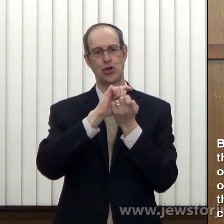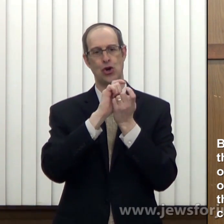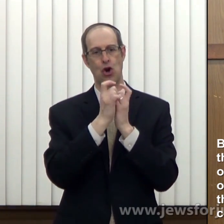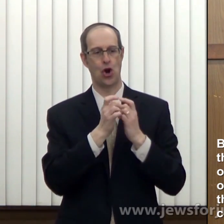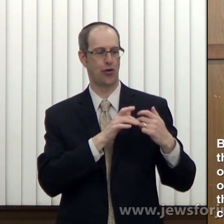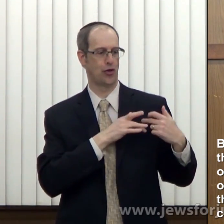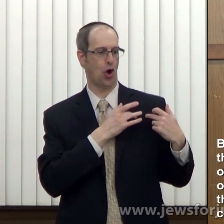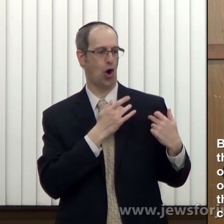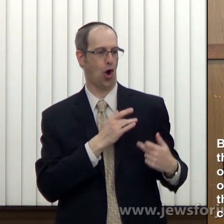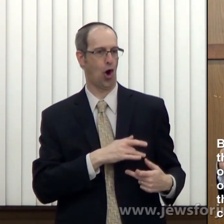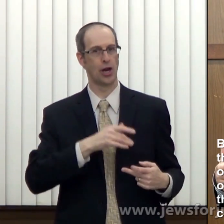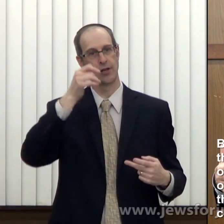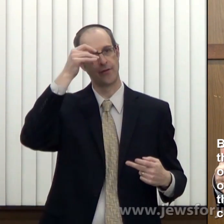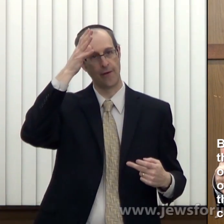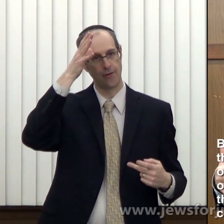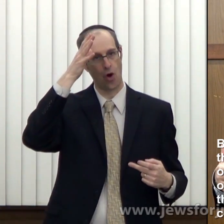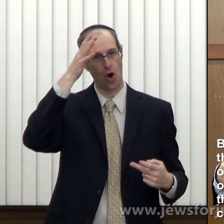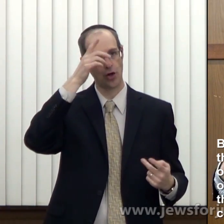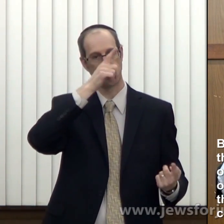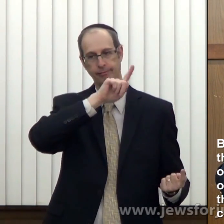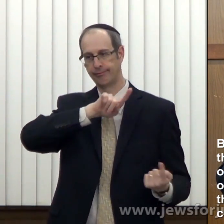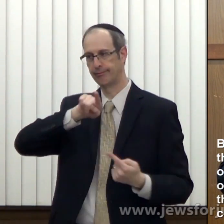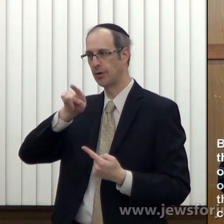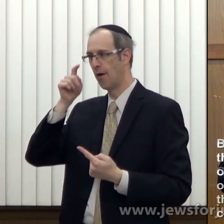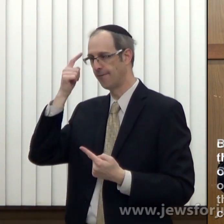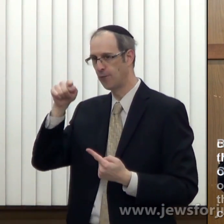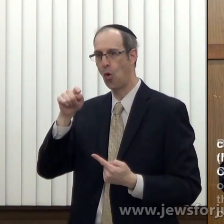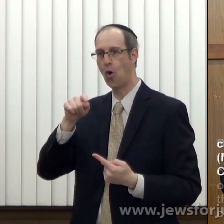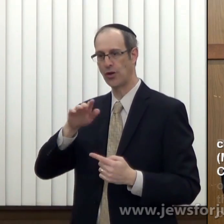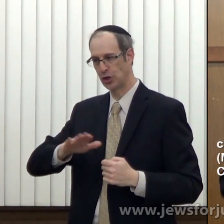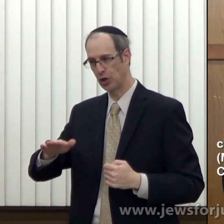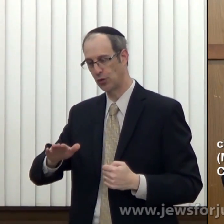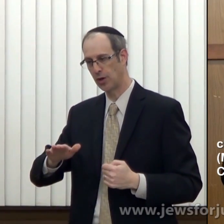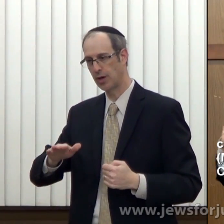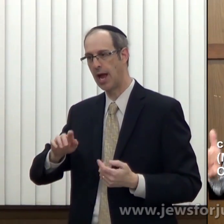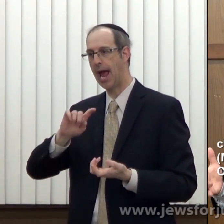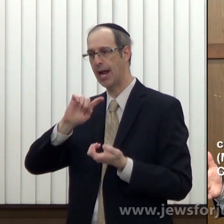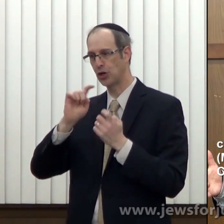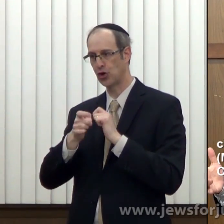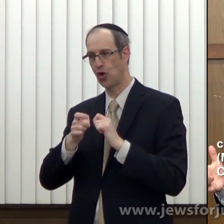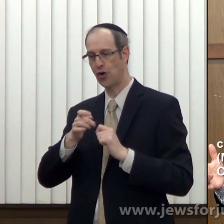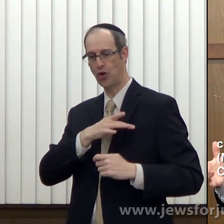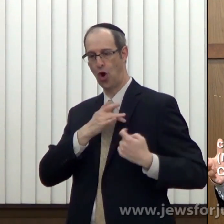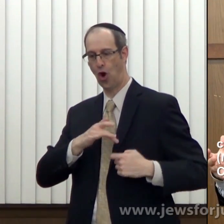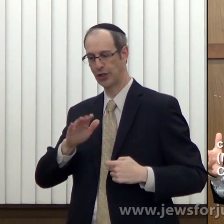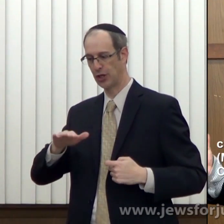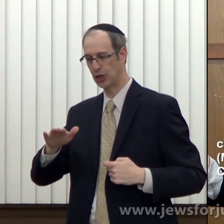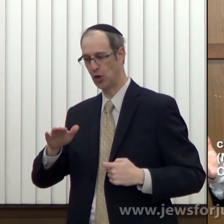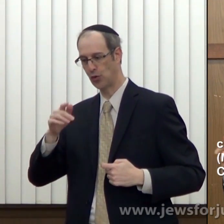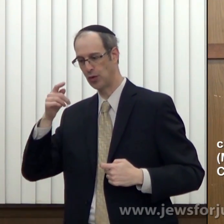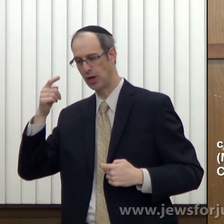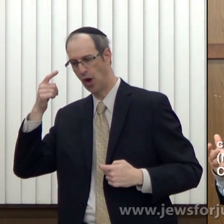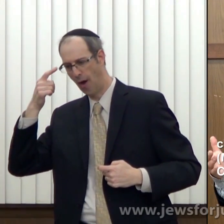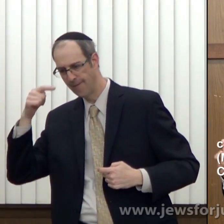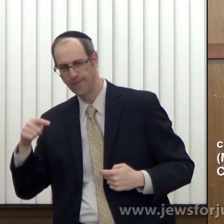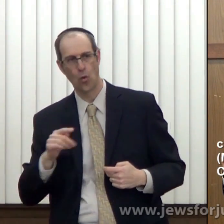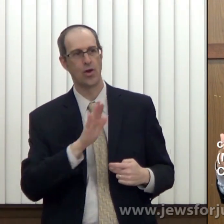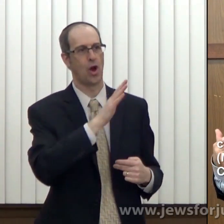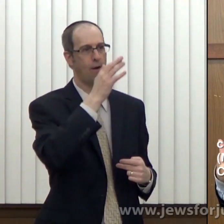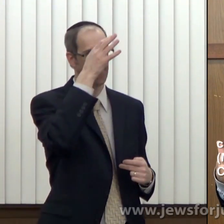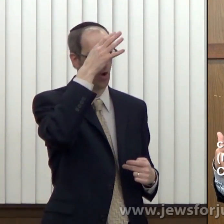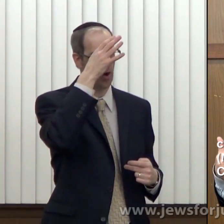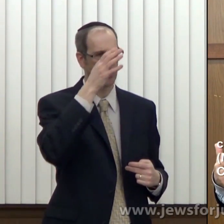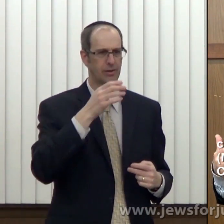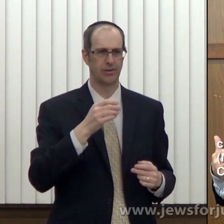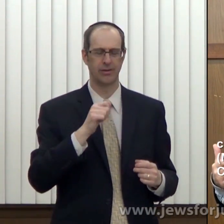the fathers to the children and the hearts of the children to their fathers. It's not clear what that means, but